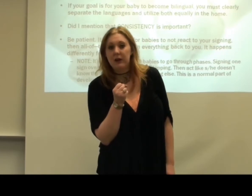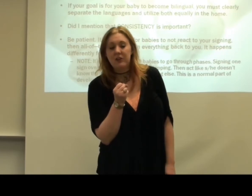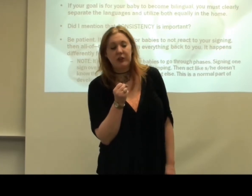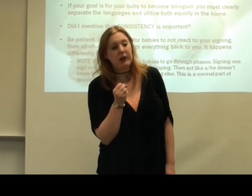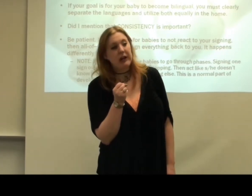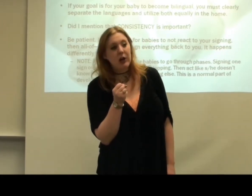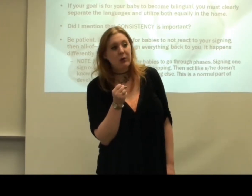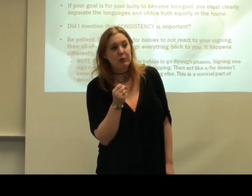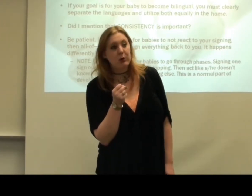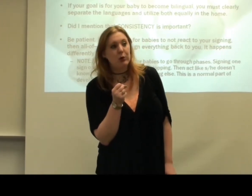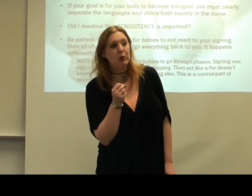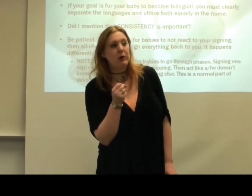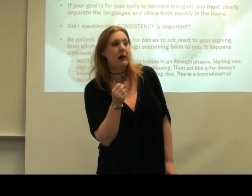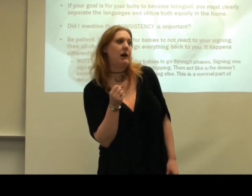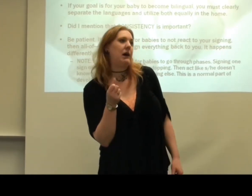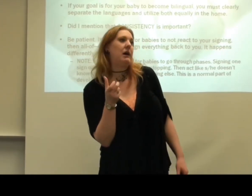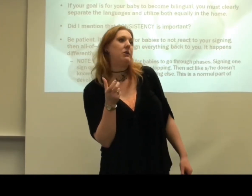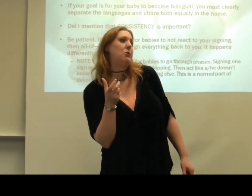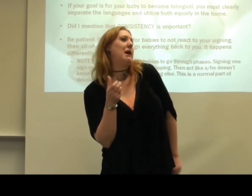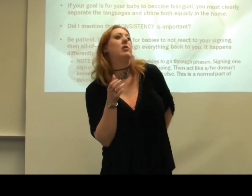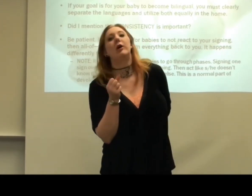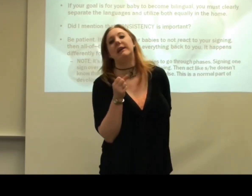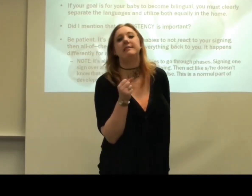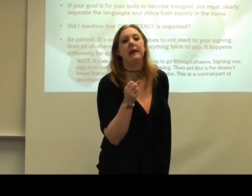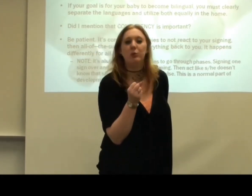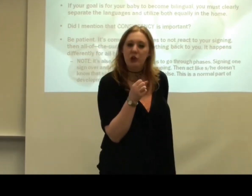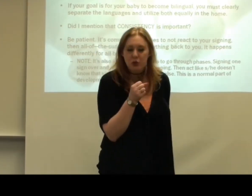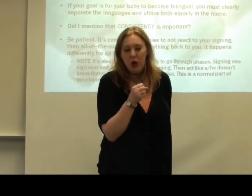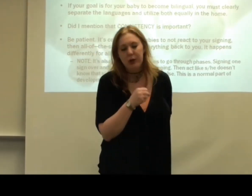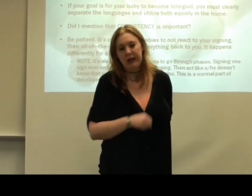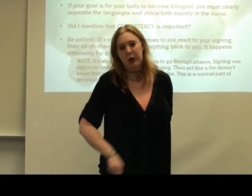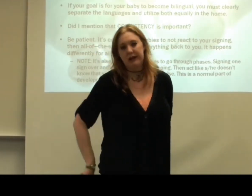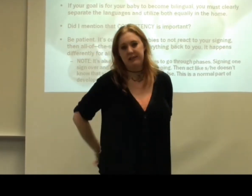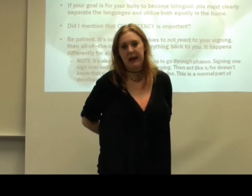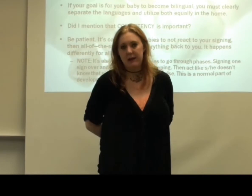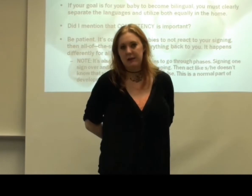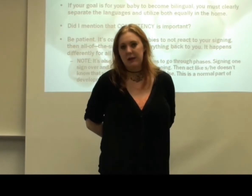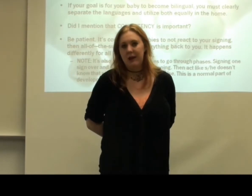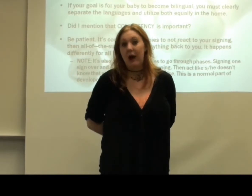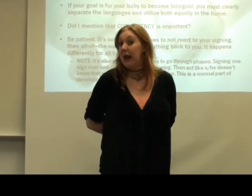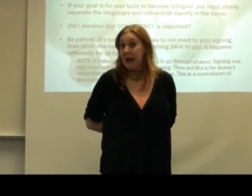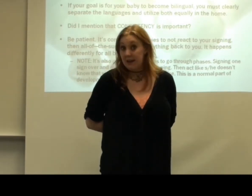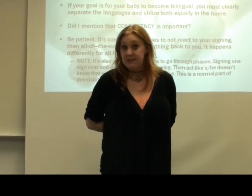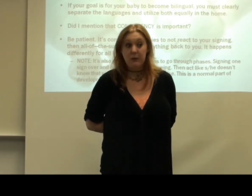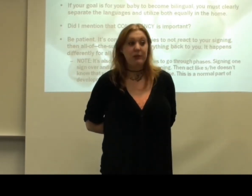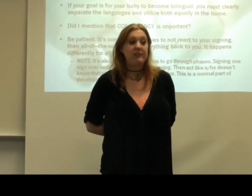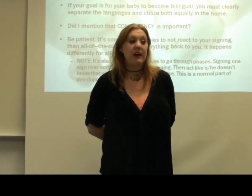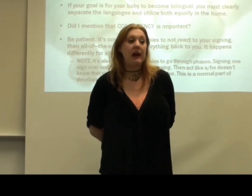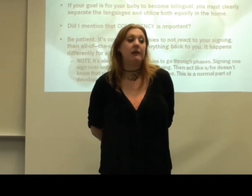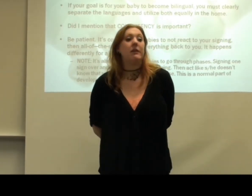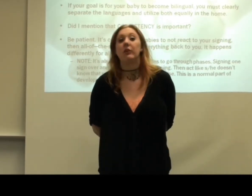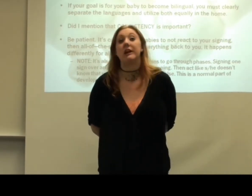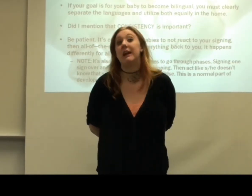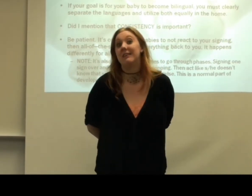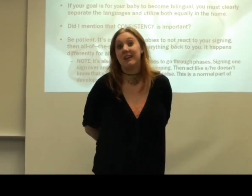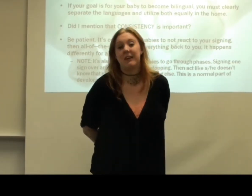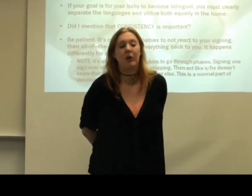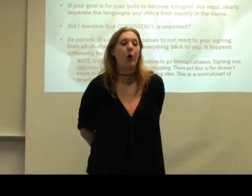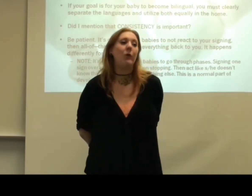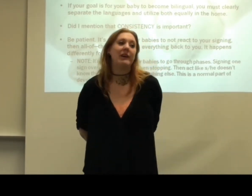So they're gonna go through, nope, I don't know how to say it, when you know they know how to say it. And same with the sign. They're going to not sign it. They're only going to